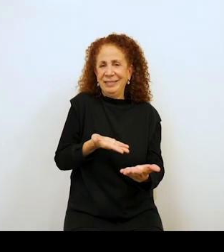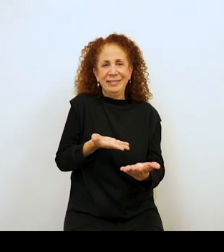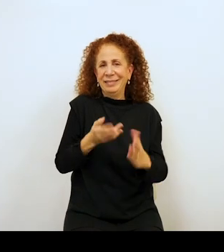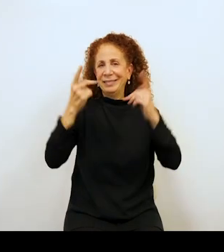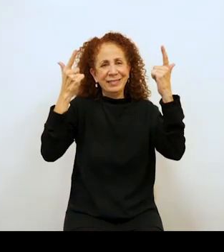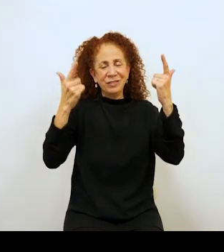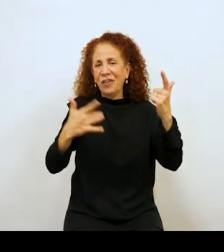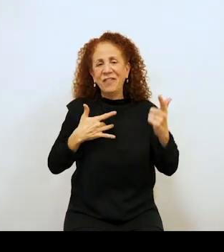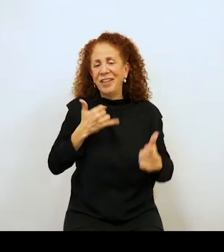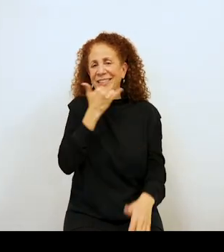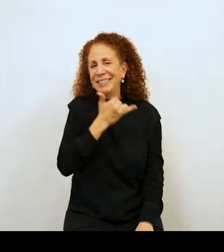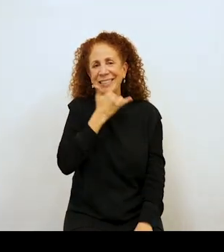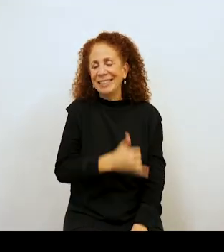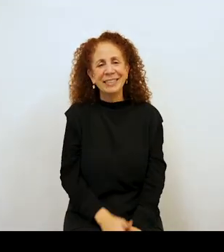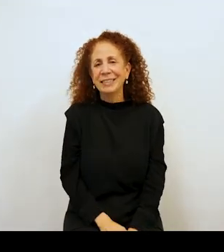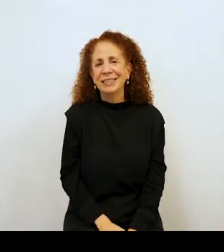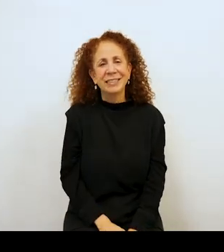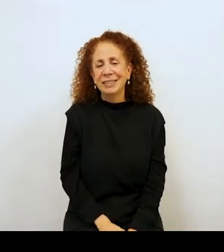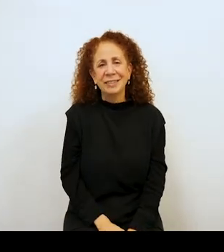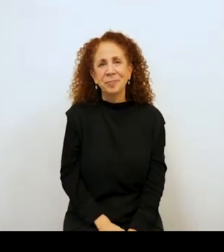you can feel the falseness coming off the page.